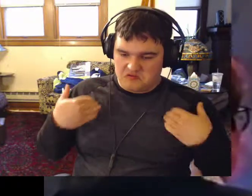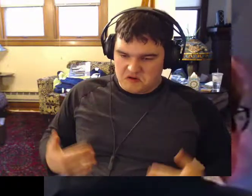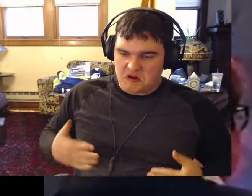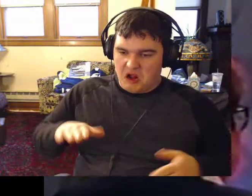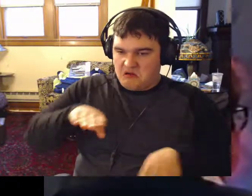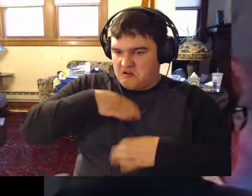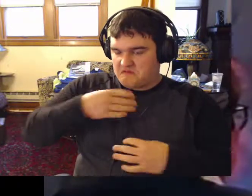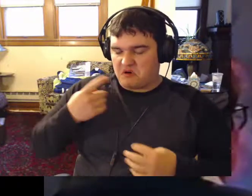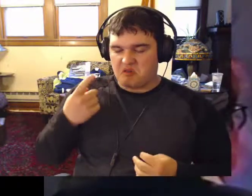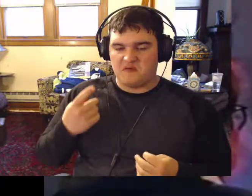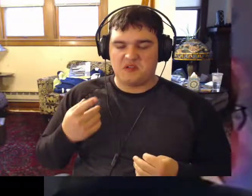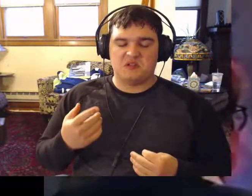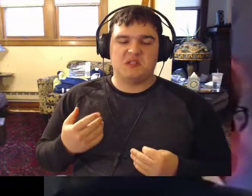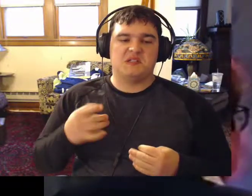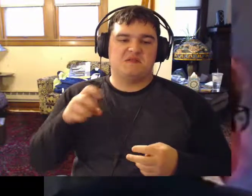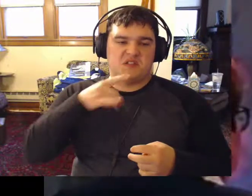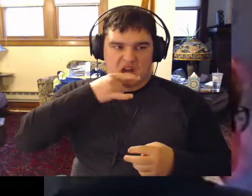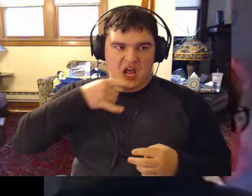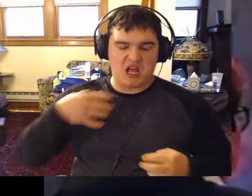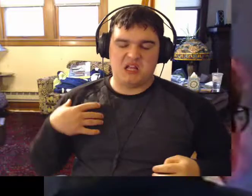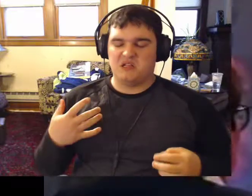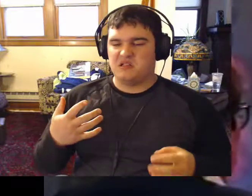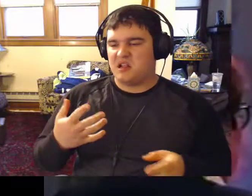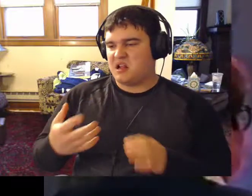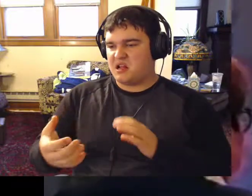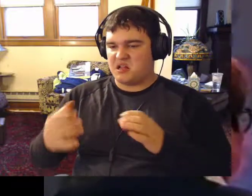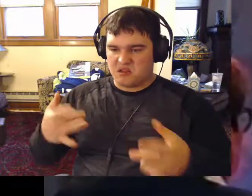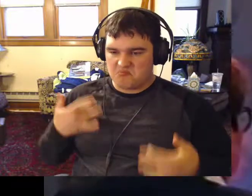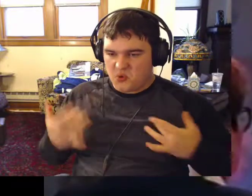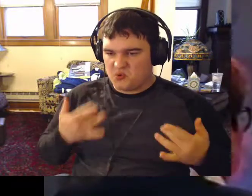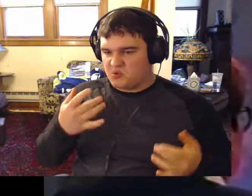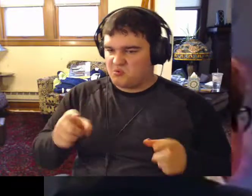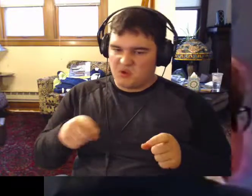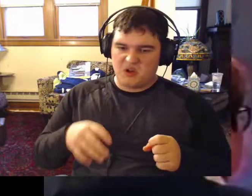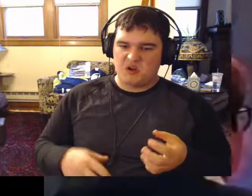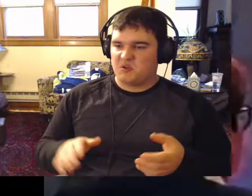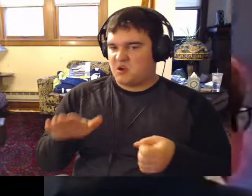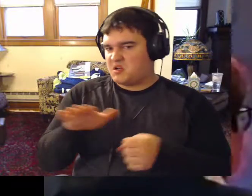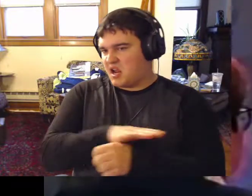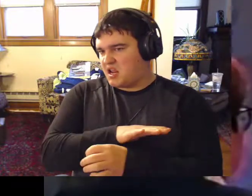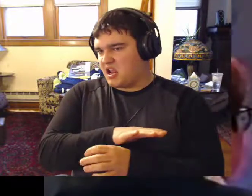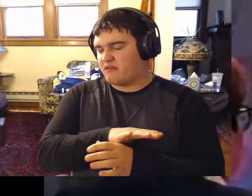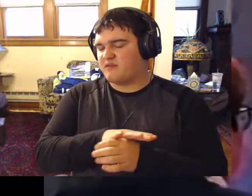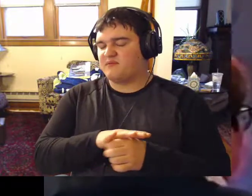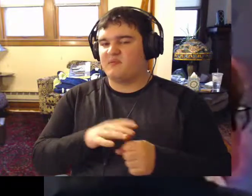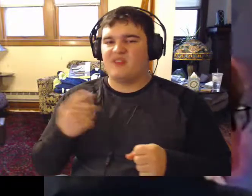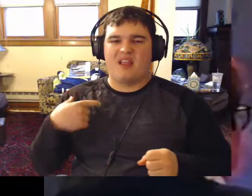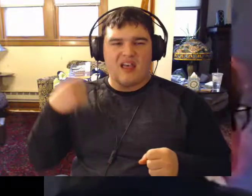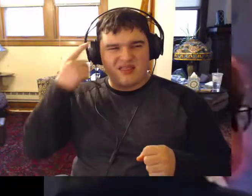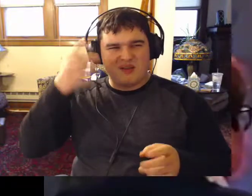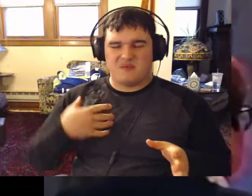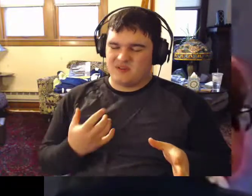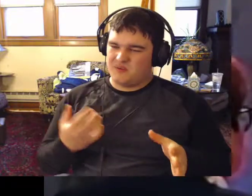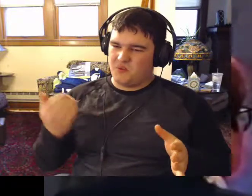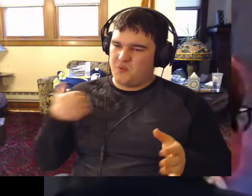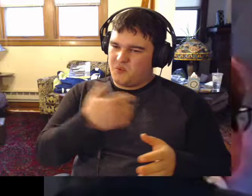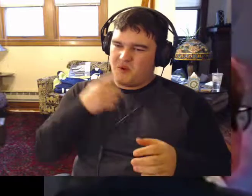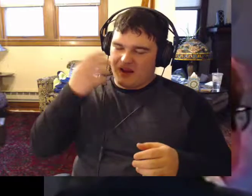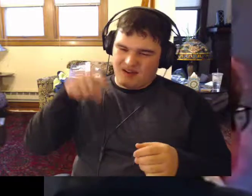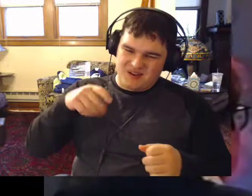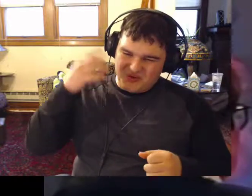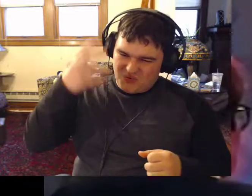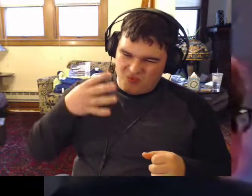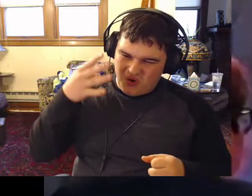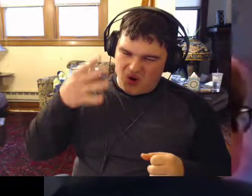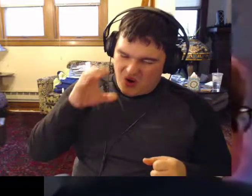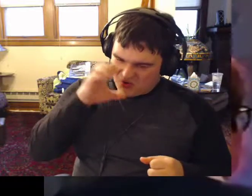teachers, we need to constantly be able to watch for neglect in the emotional arena for children